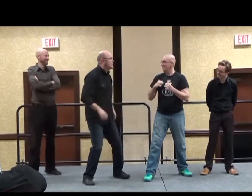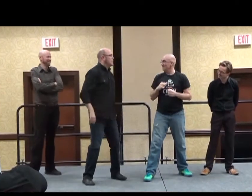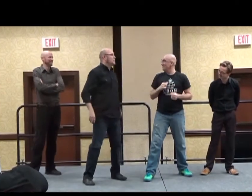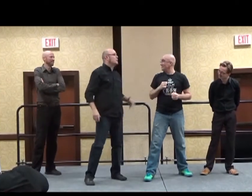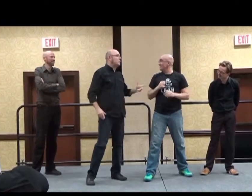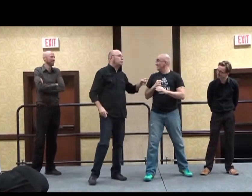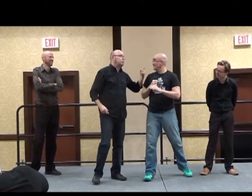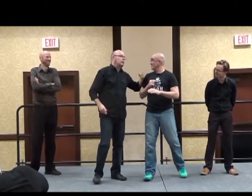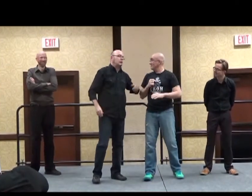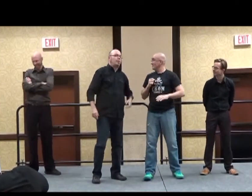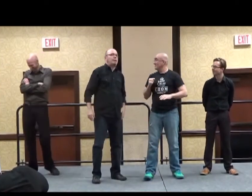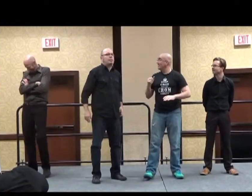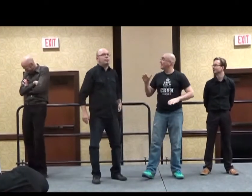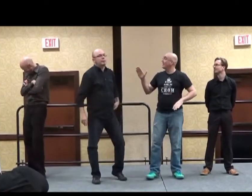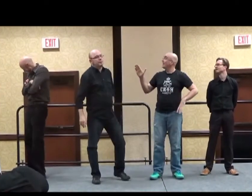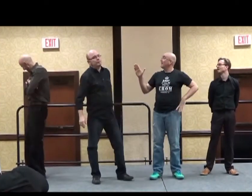get two